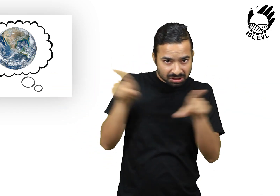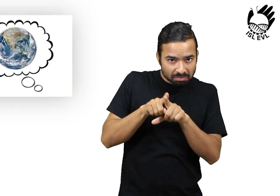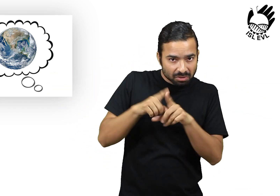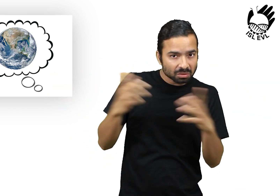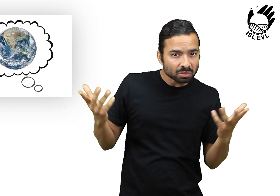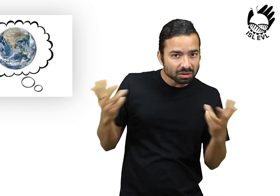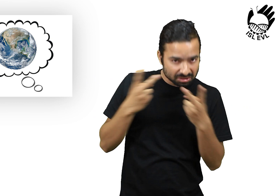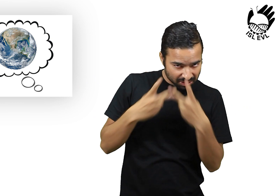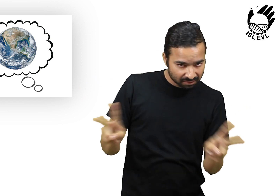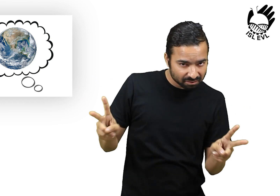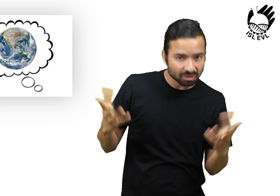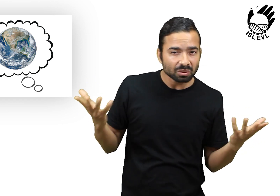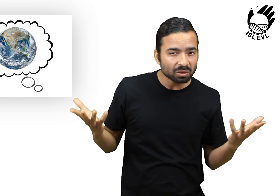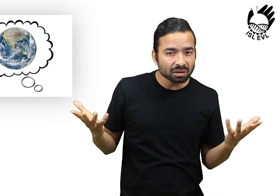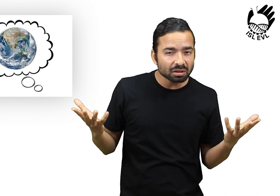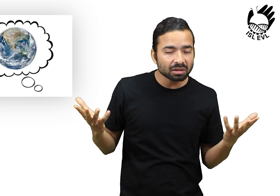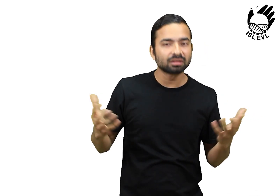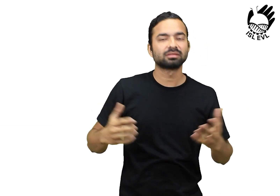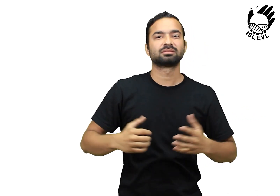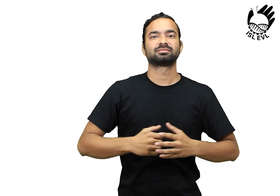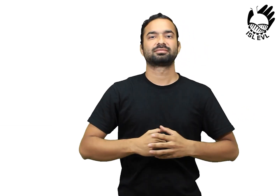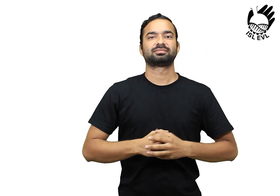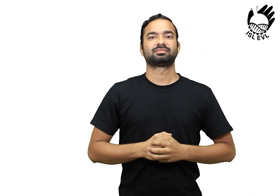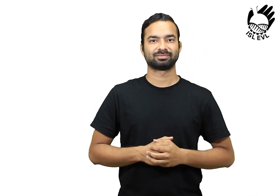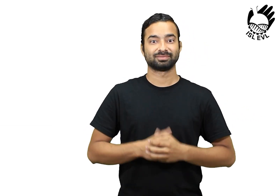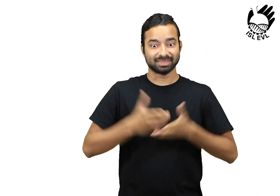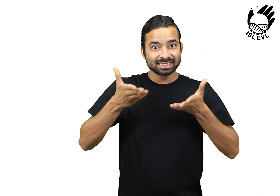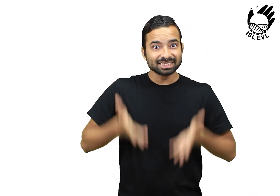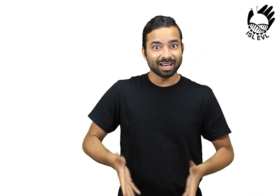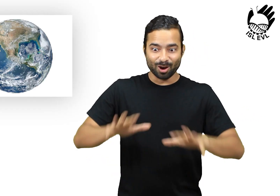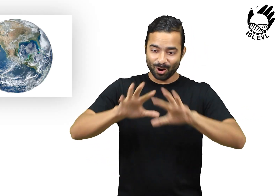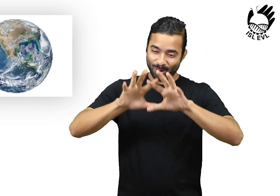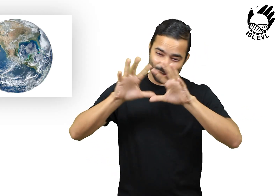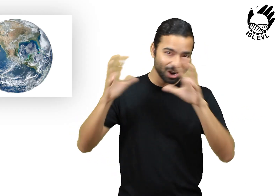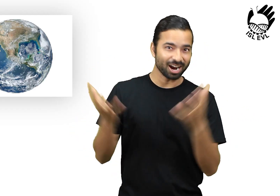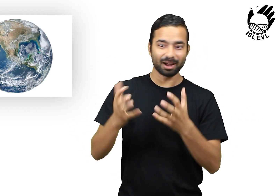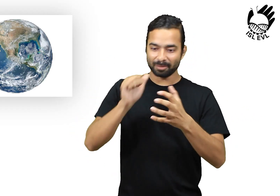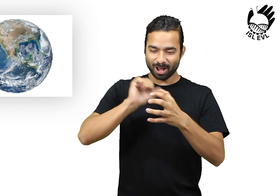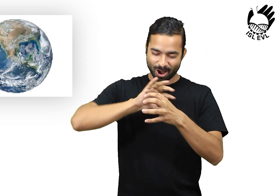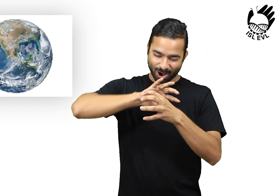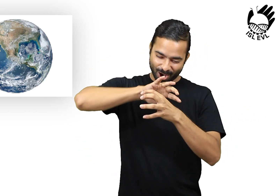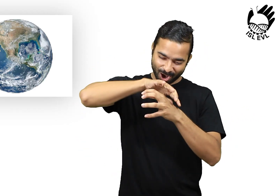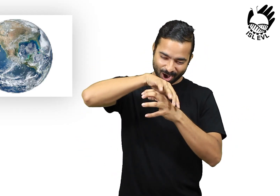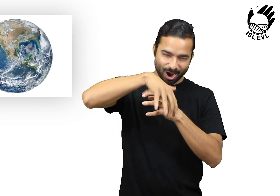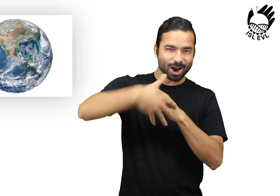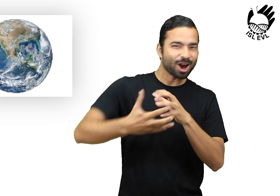today as there was when the Earth was first created.